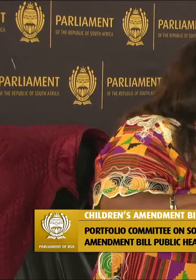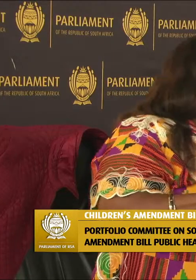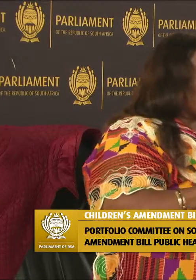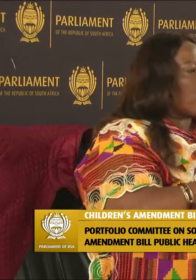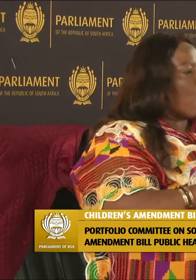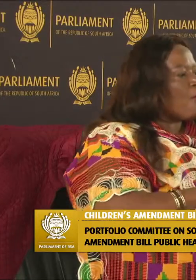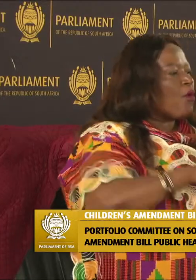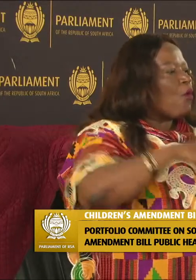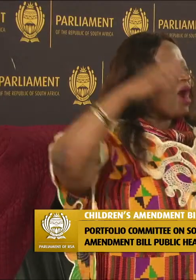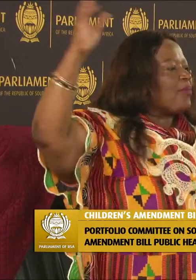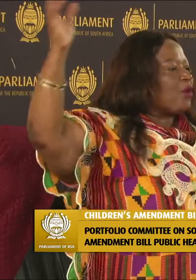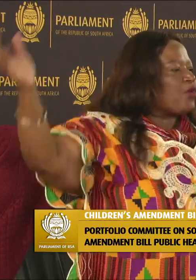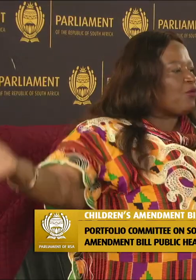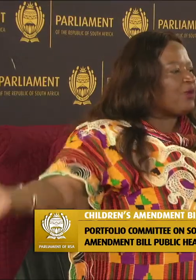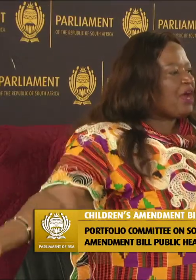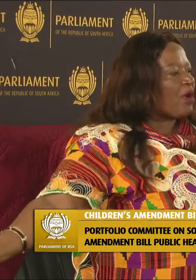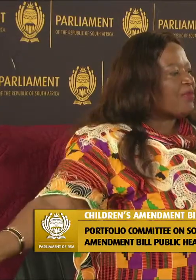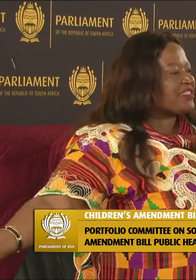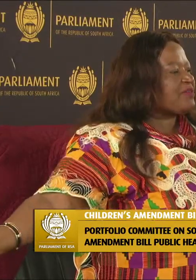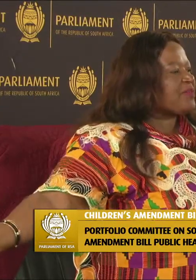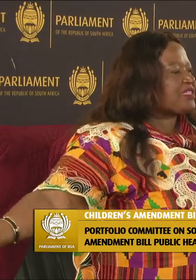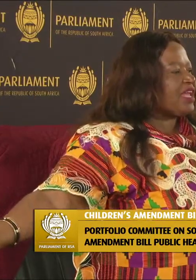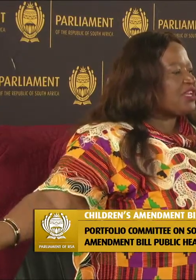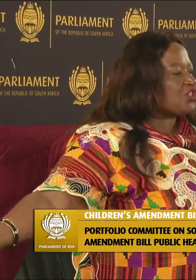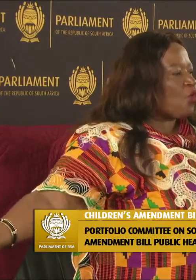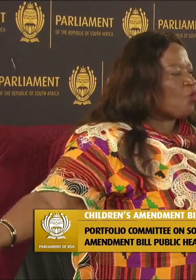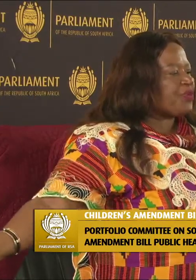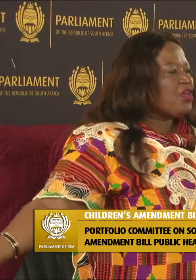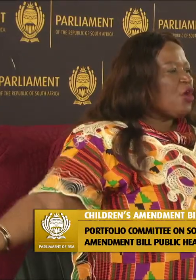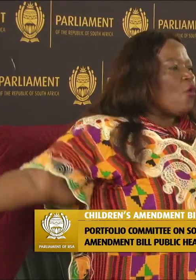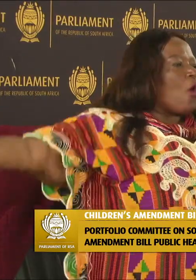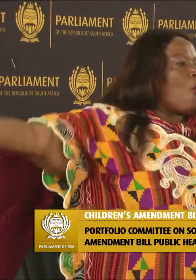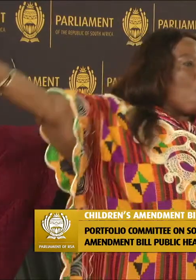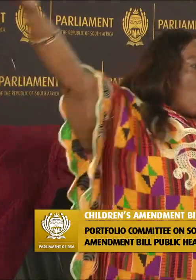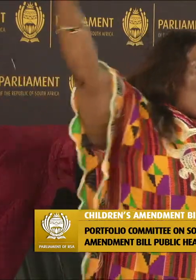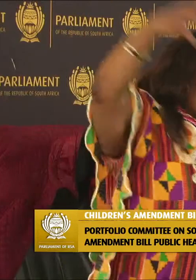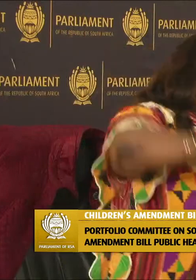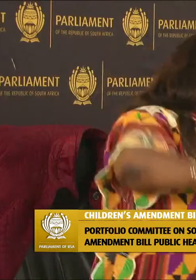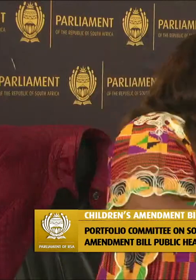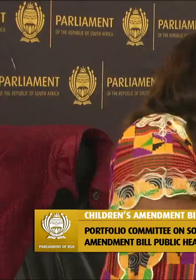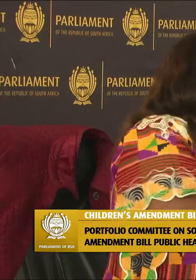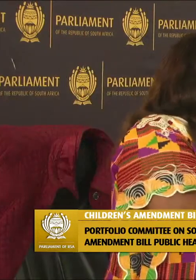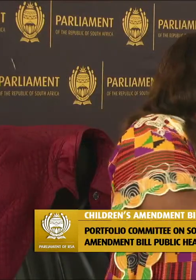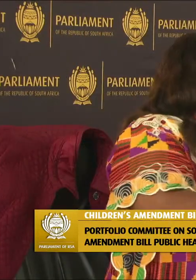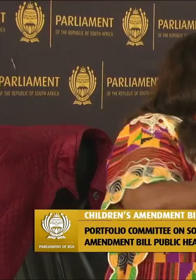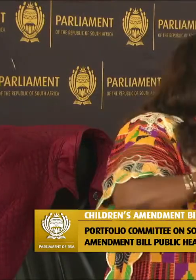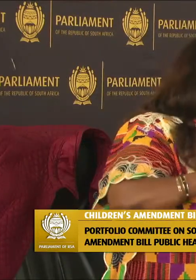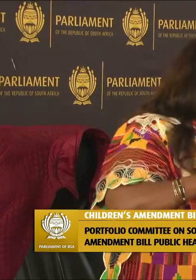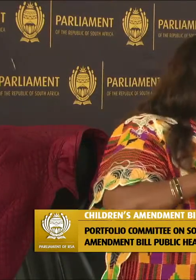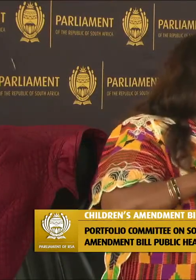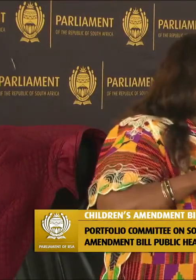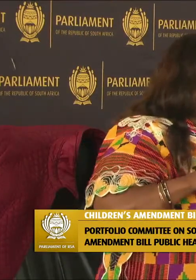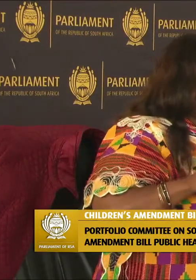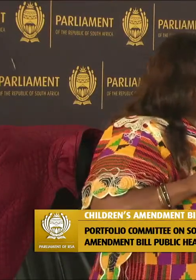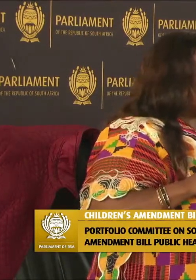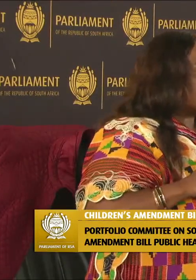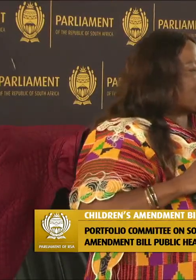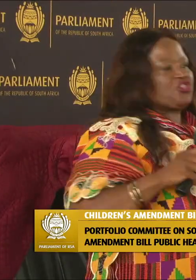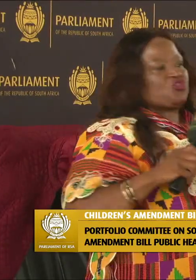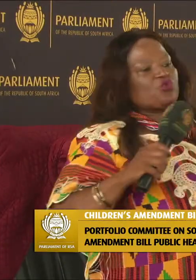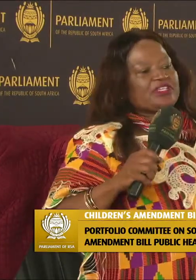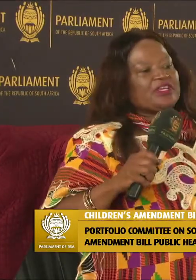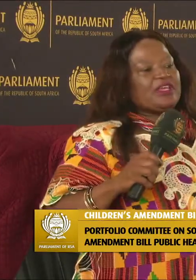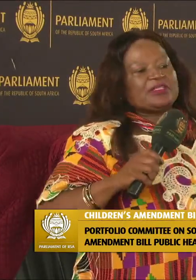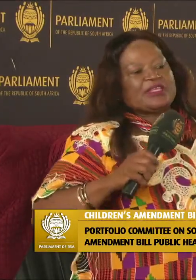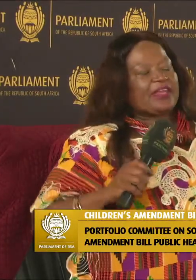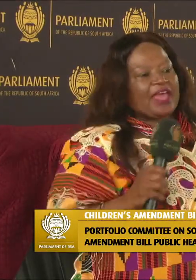mthetho uphume uhambe kuye kwindawo abisiyibiza NCOP ubuye again siupasise eParliament